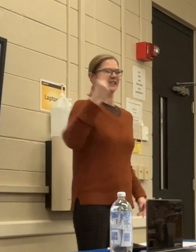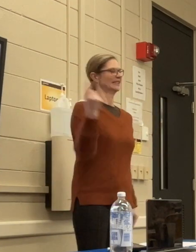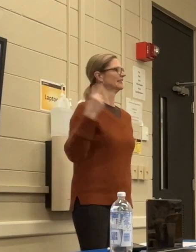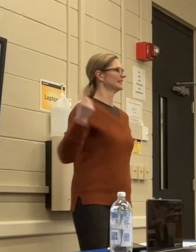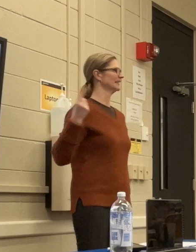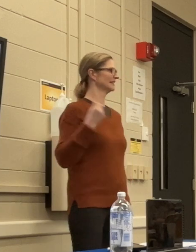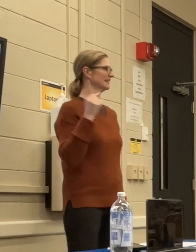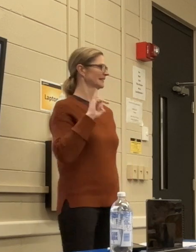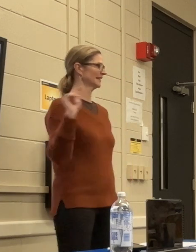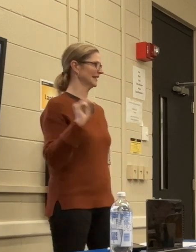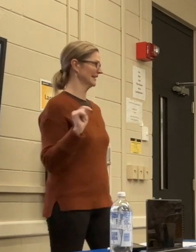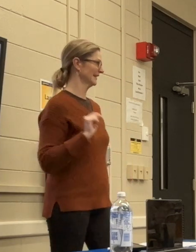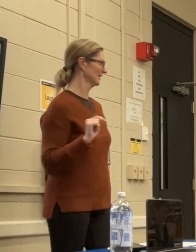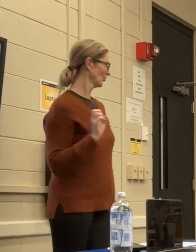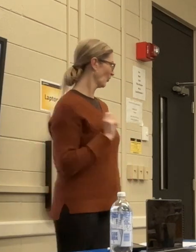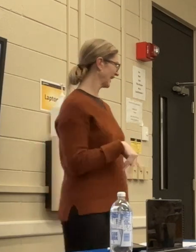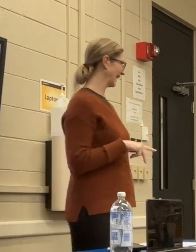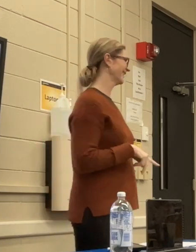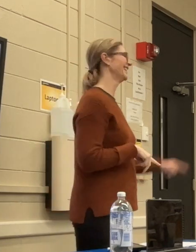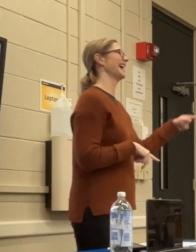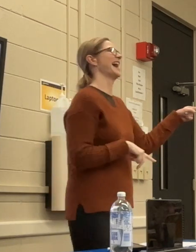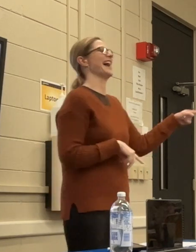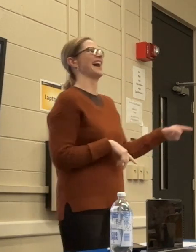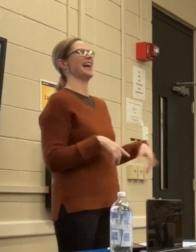model. Something like that, alright?